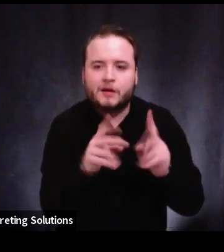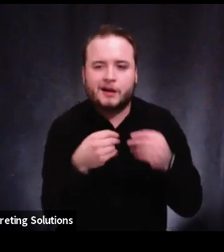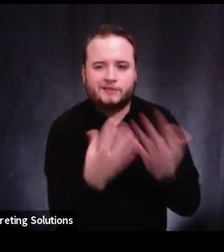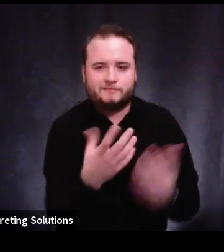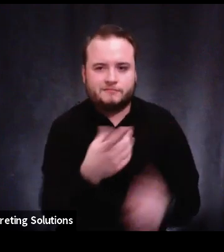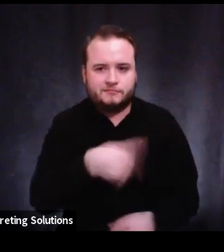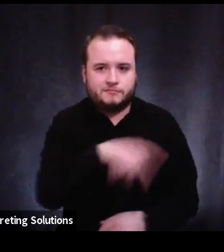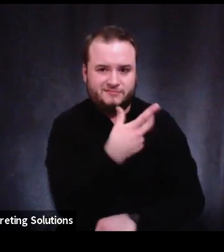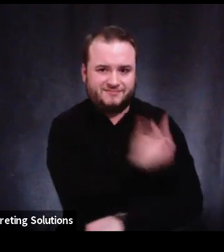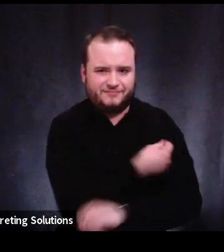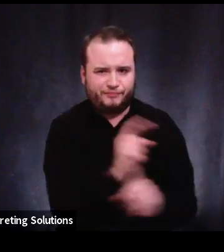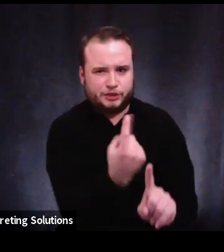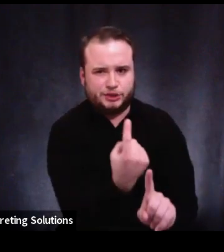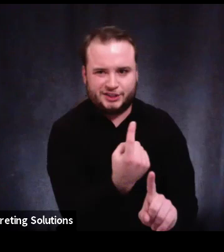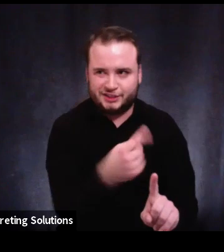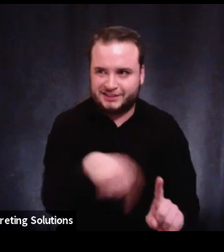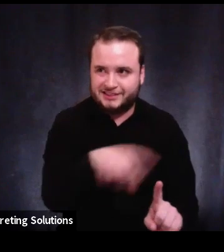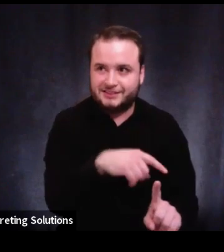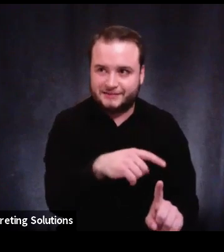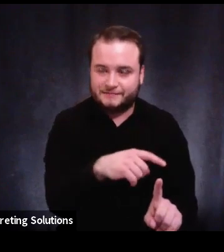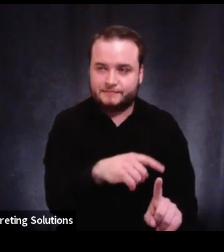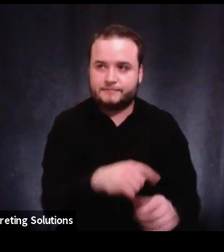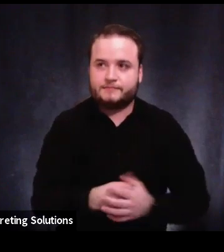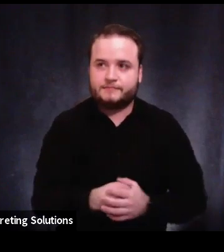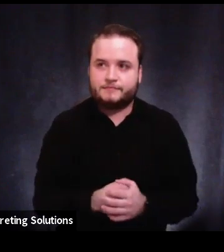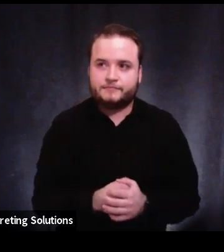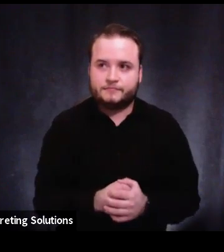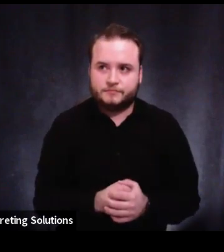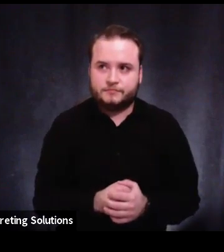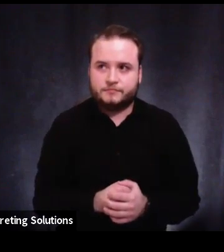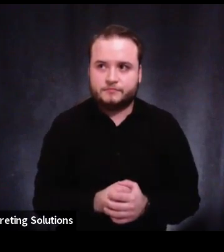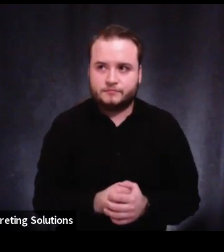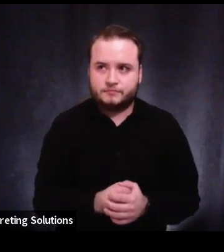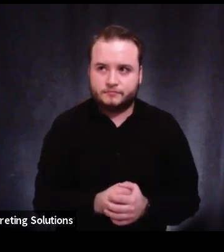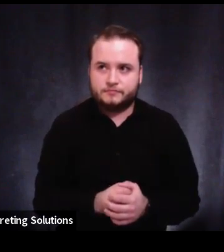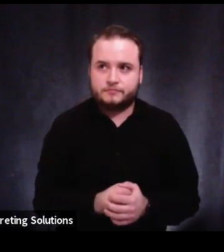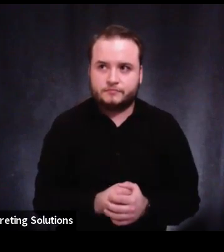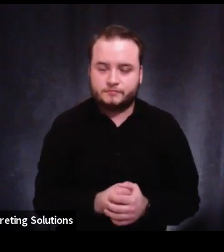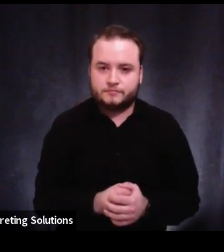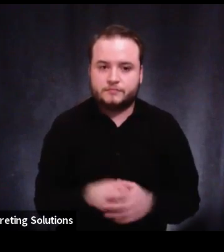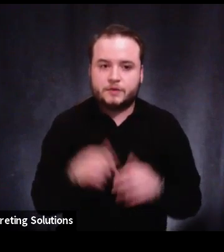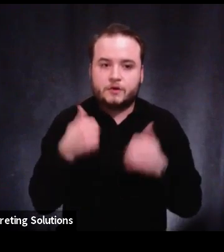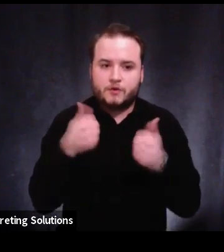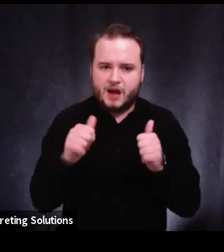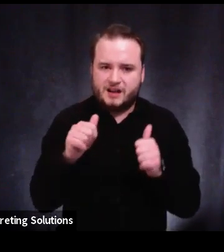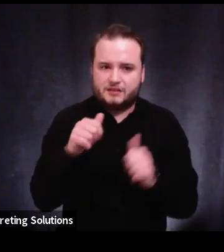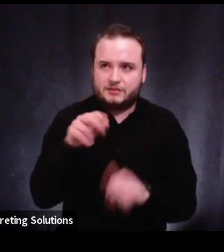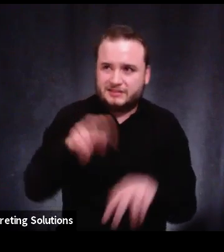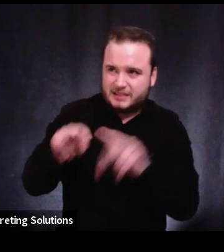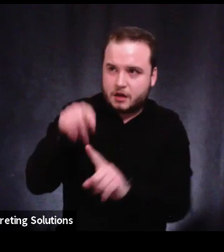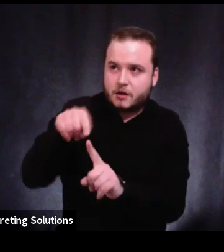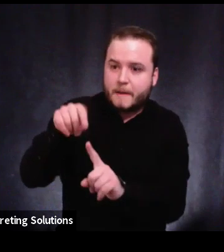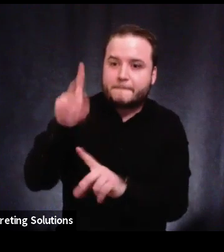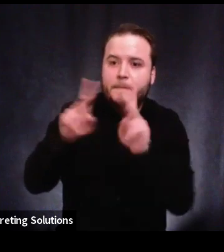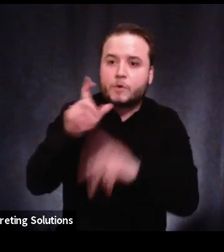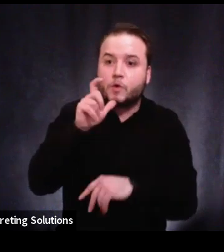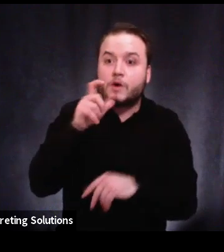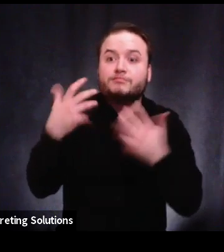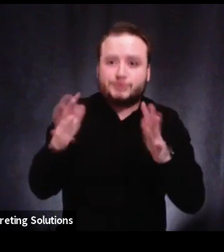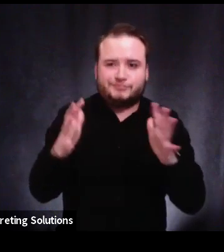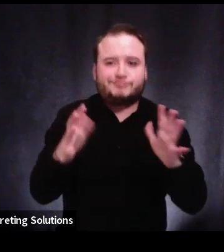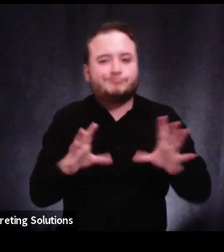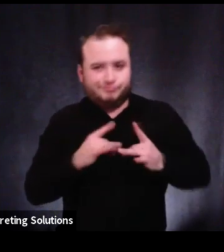to people who quite possibly have the disease, even if they may be very minimally symptomatic or asymptomatic